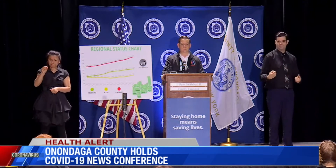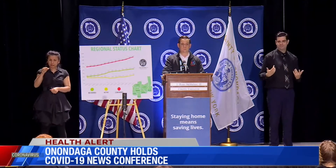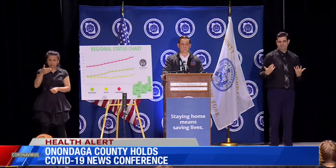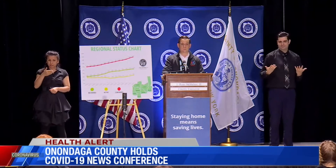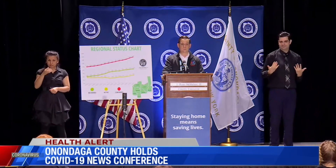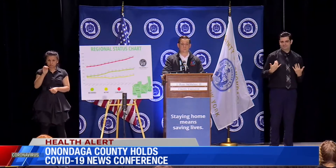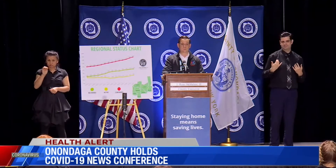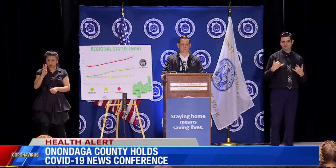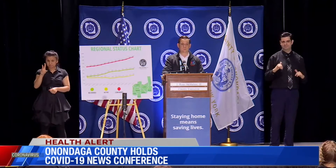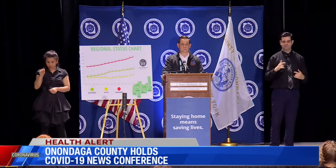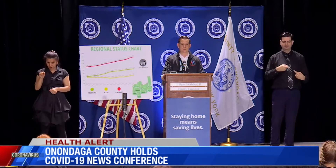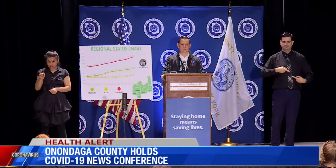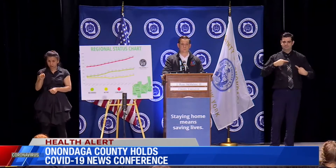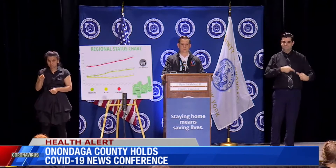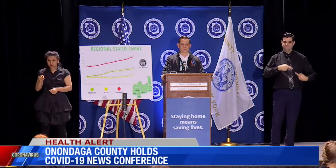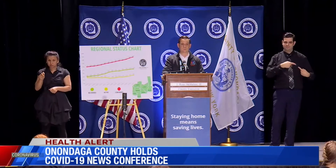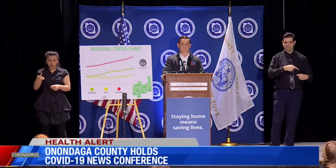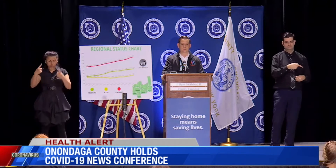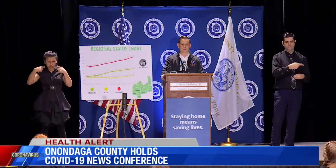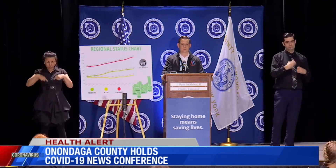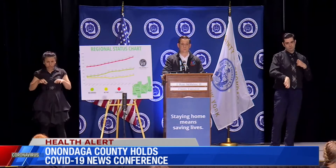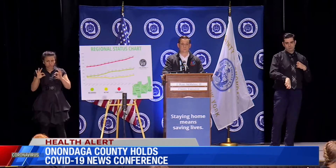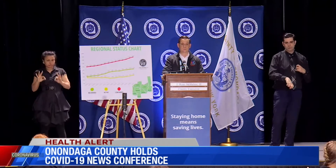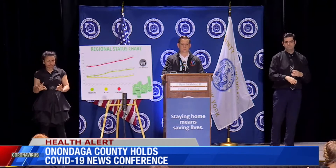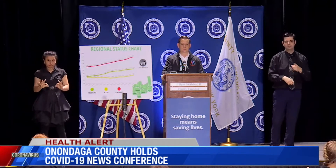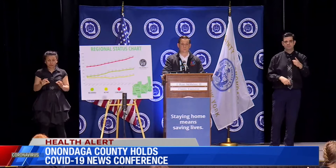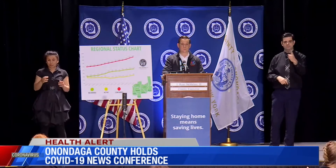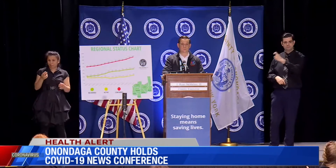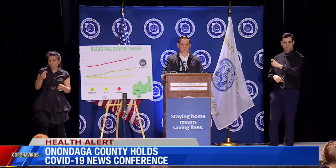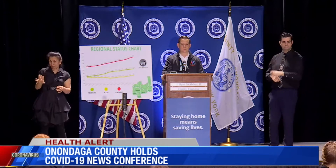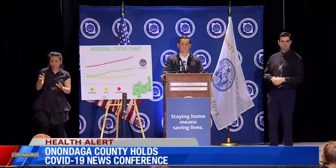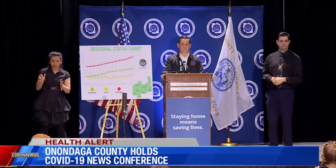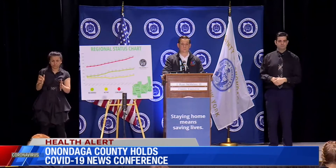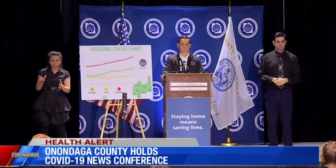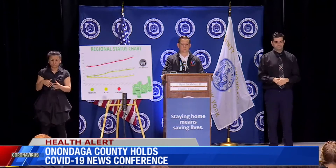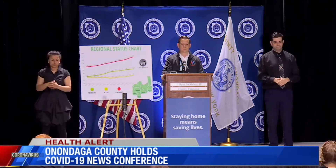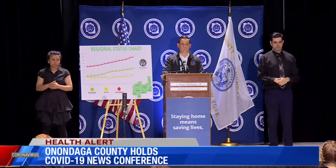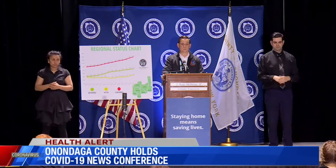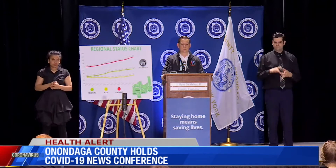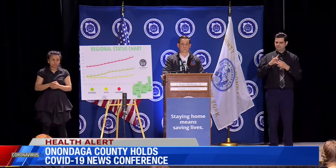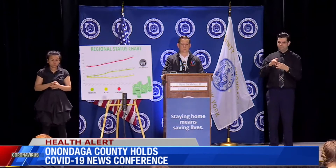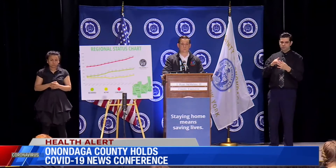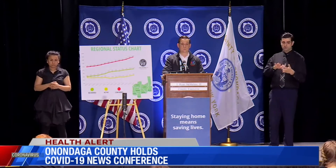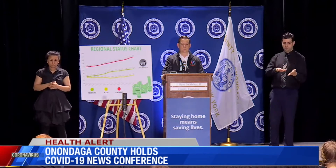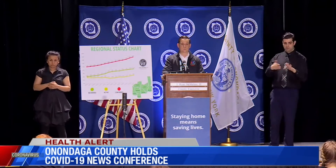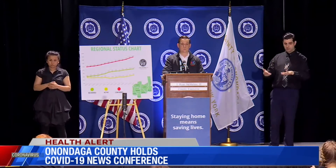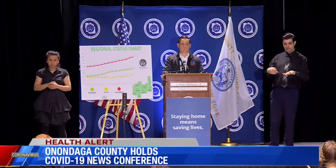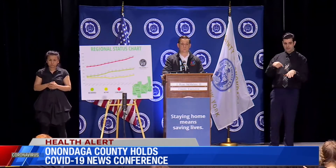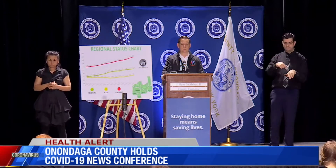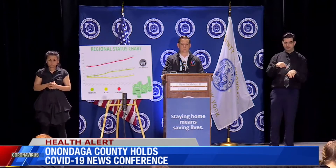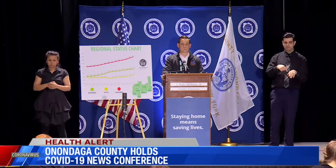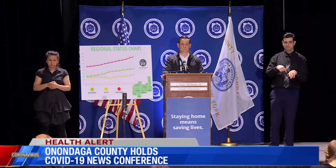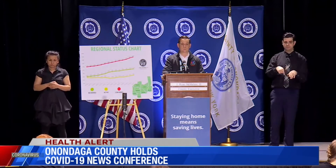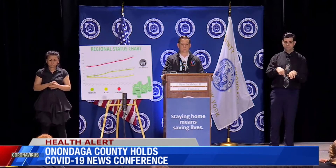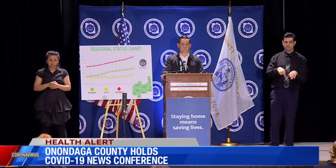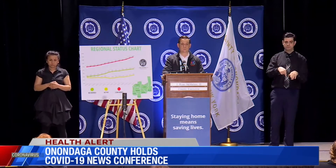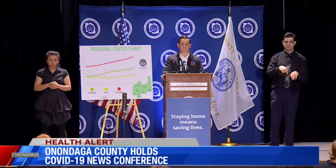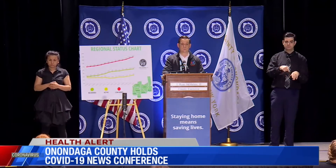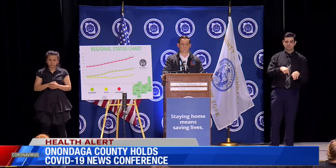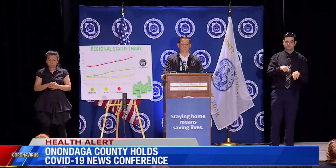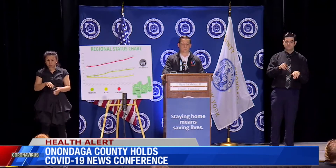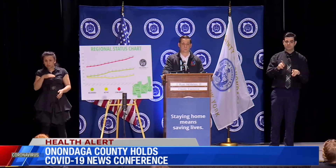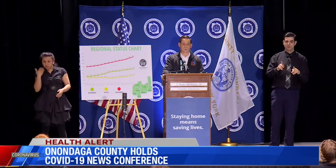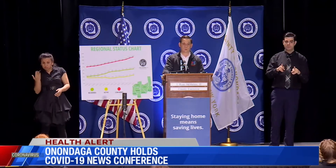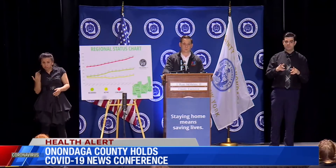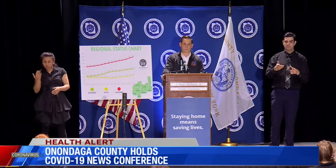When it comes to the deaths, are those folks being transported to hospitals for their final days, or are